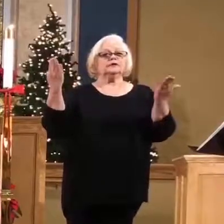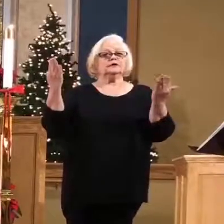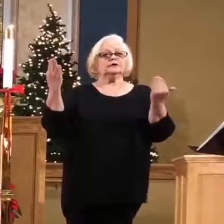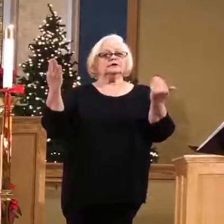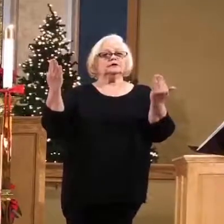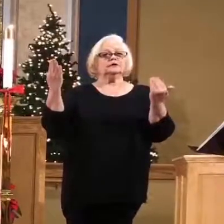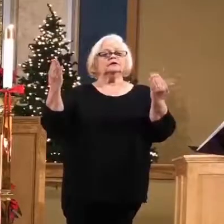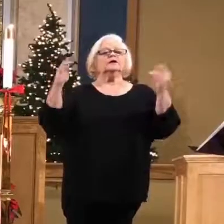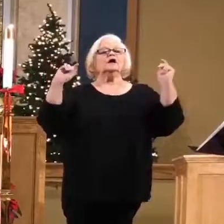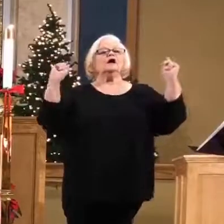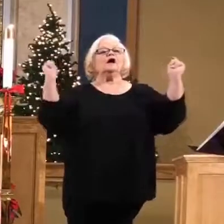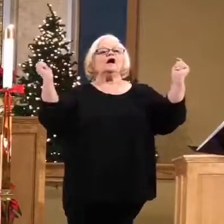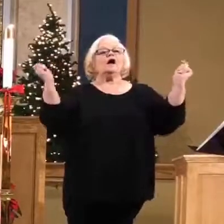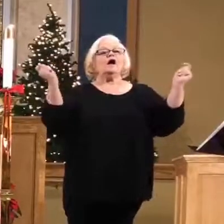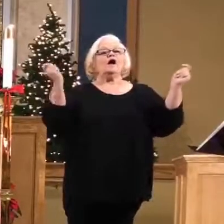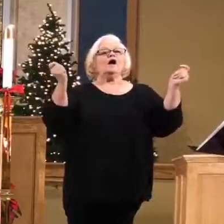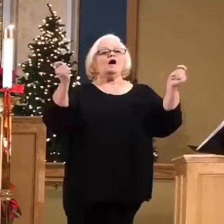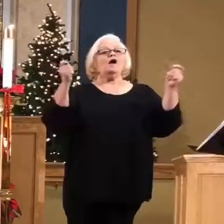alleluia.